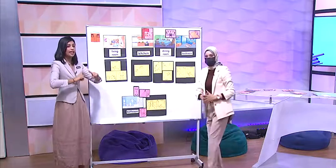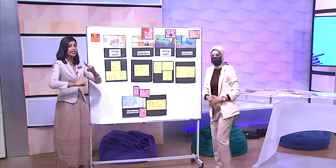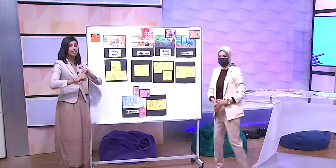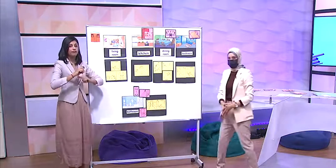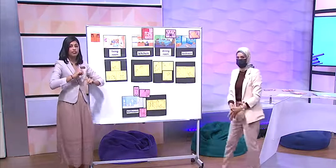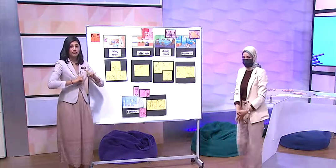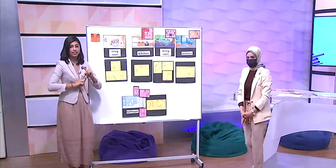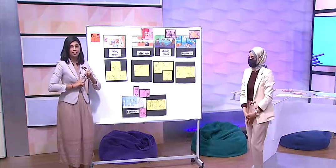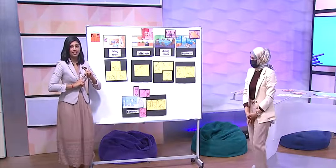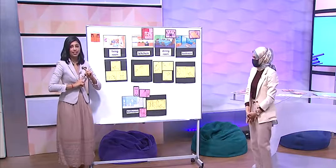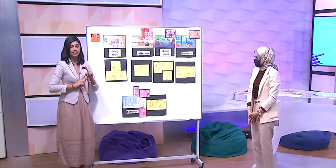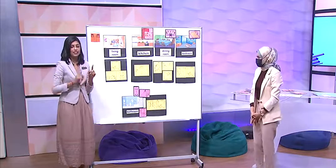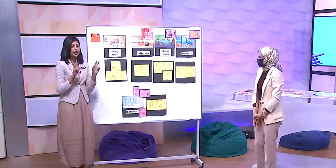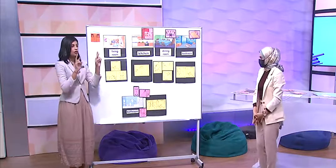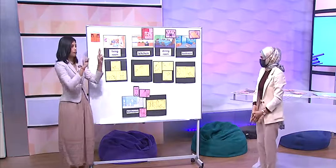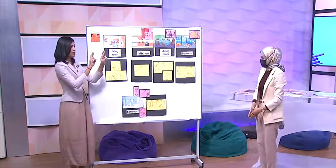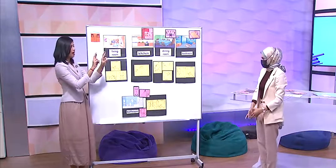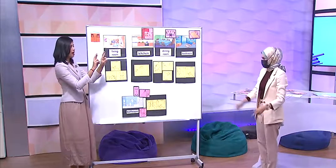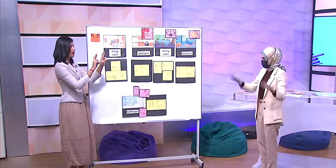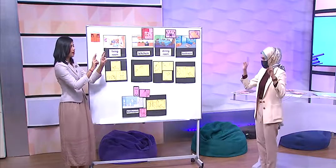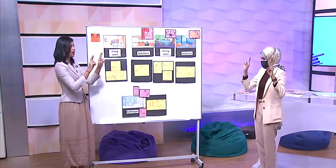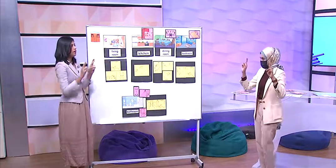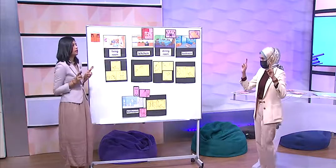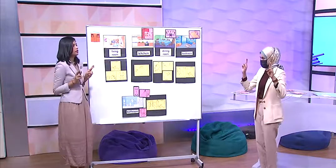a refrigerator is... Put a R and